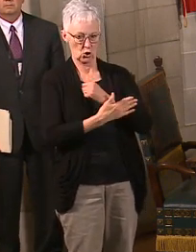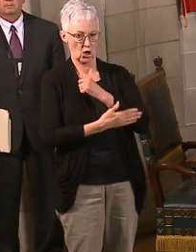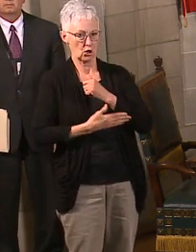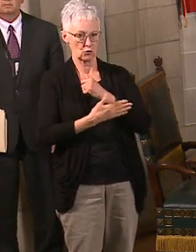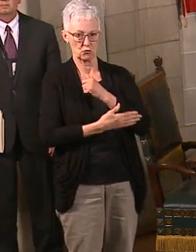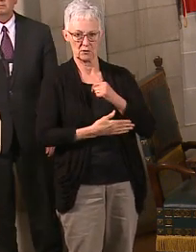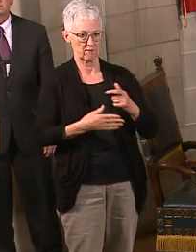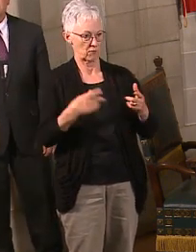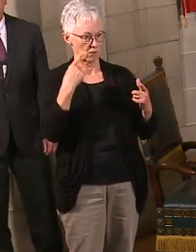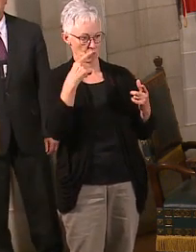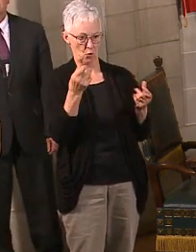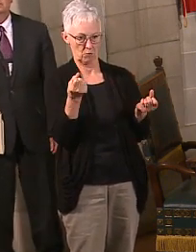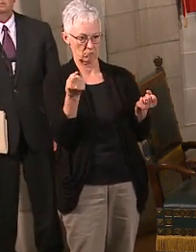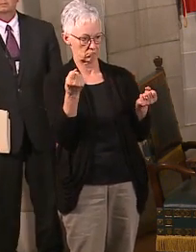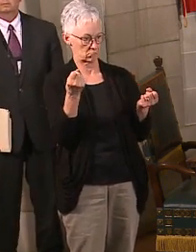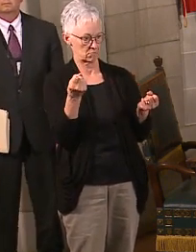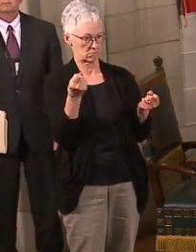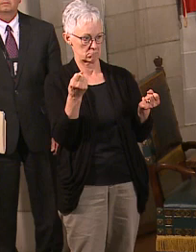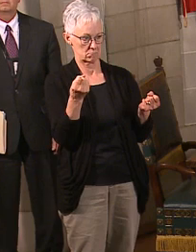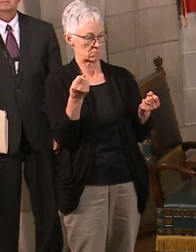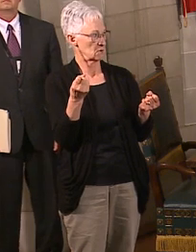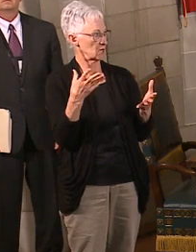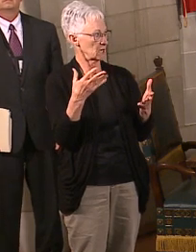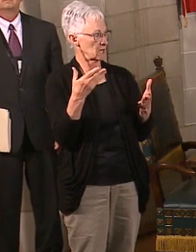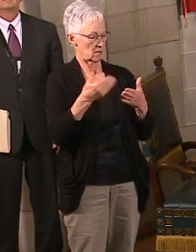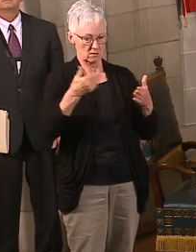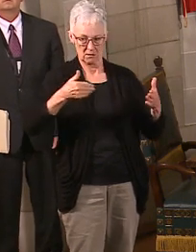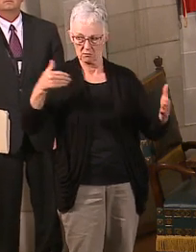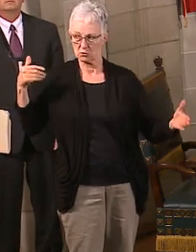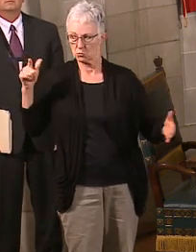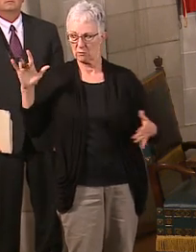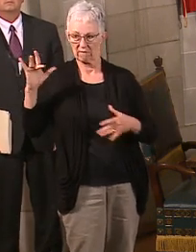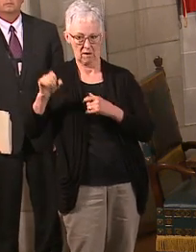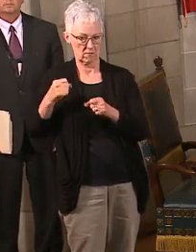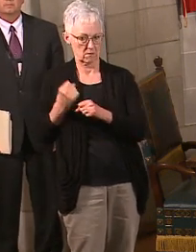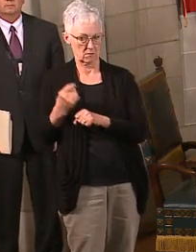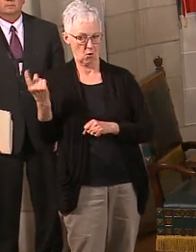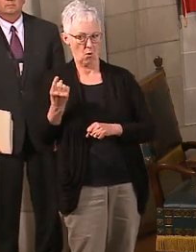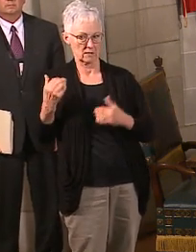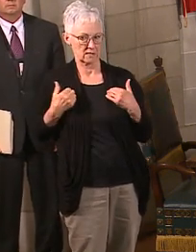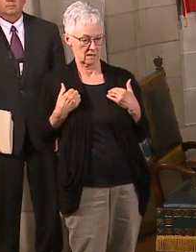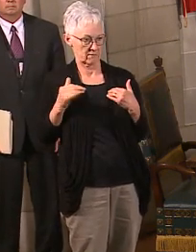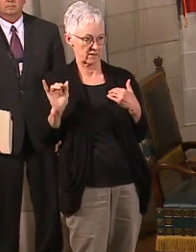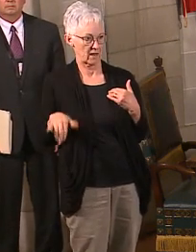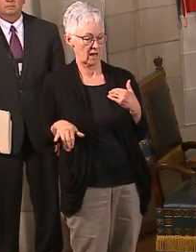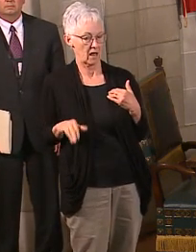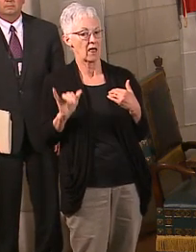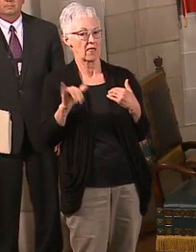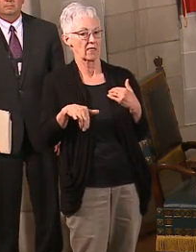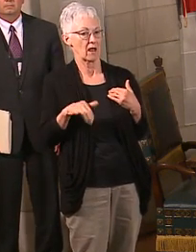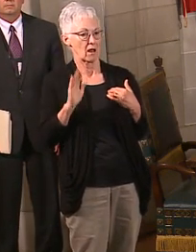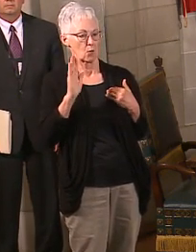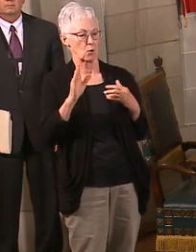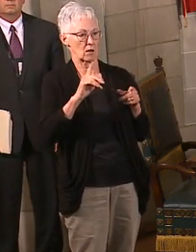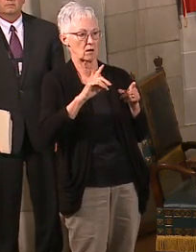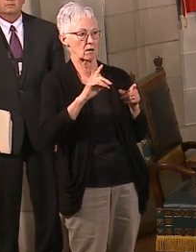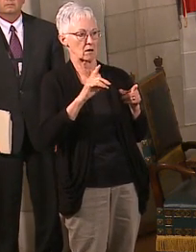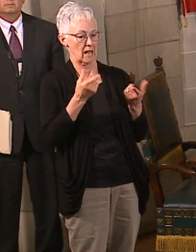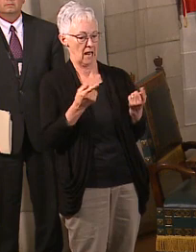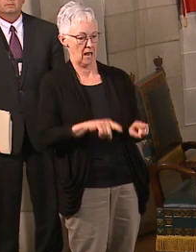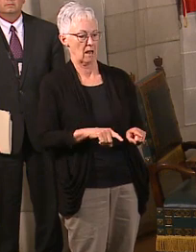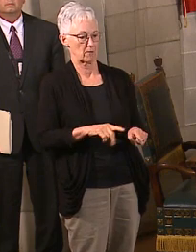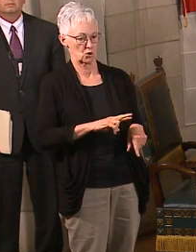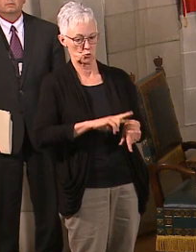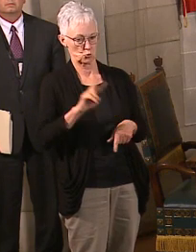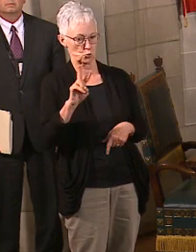my predecessors. I think it goes back past 25 or so years. And that is at that radio call-in show will be at 2 o'clock Central